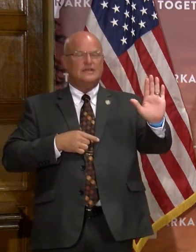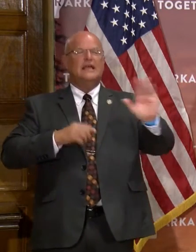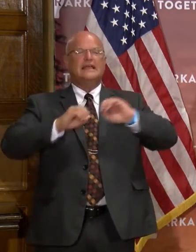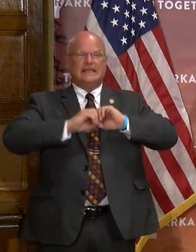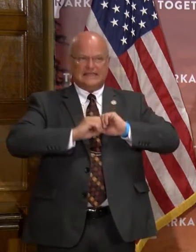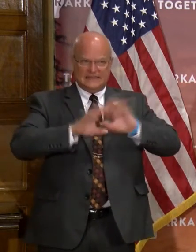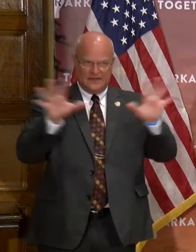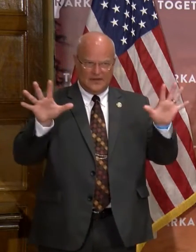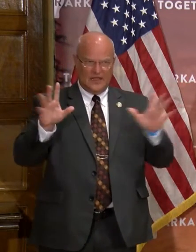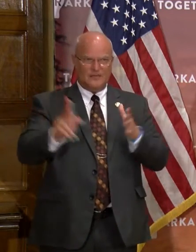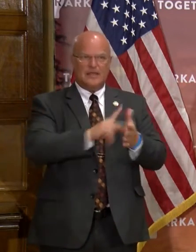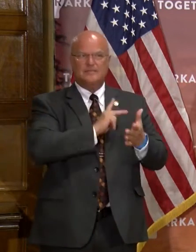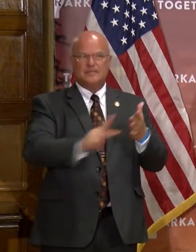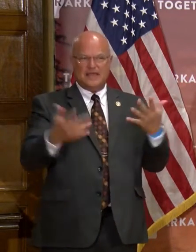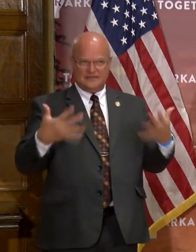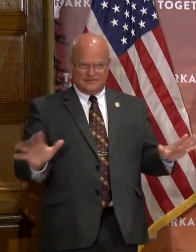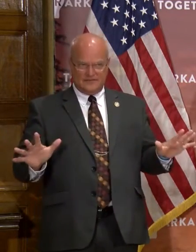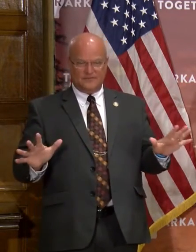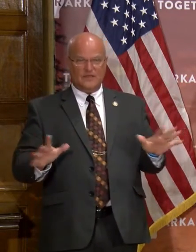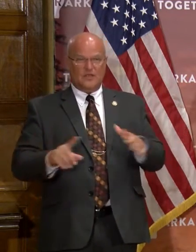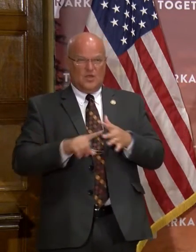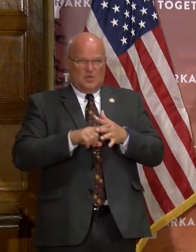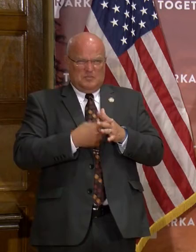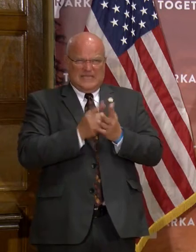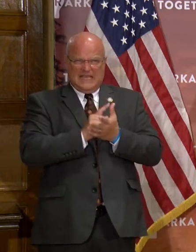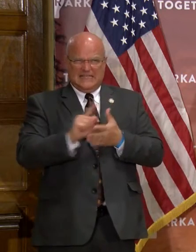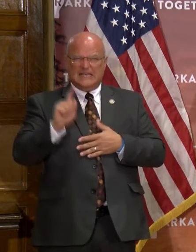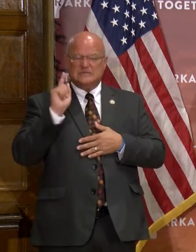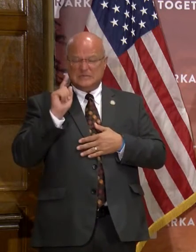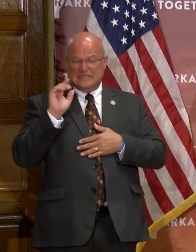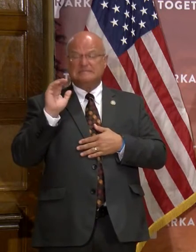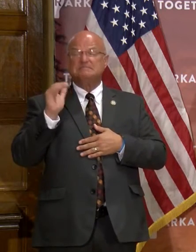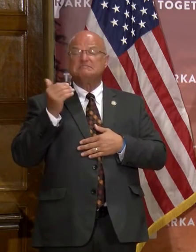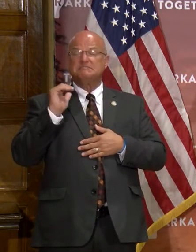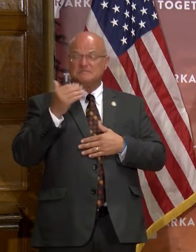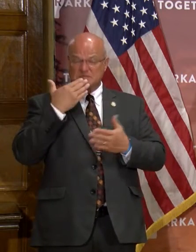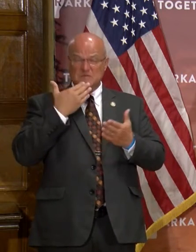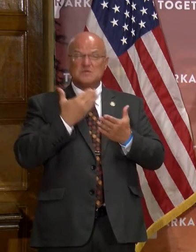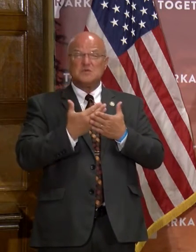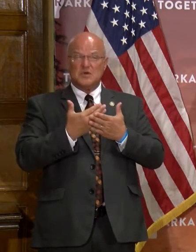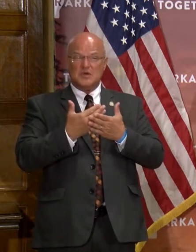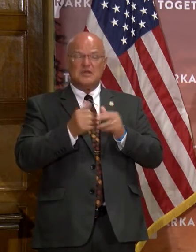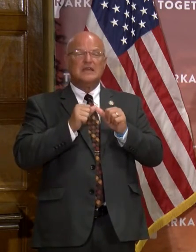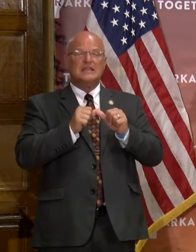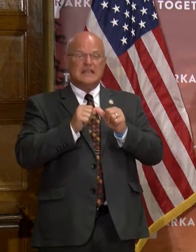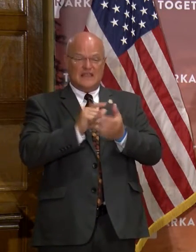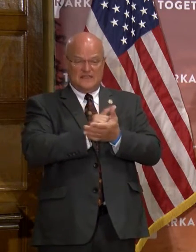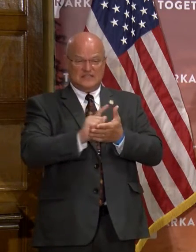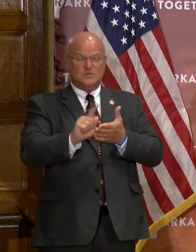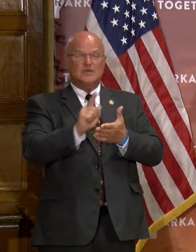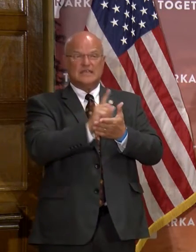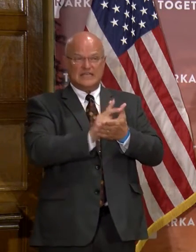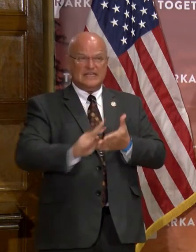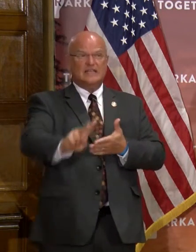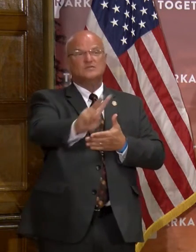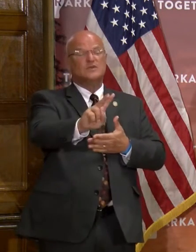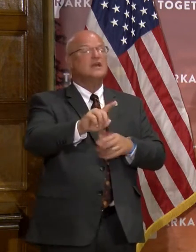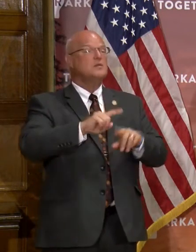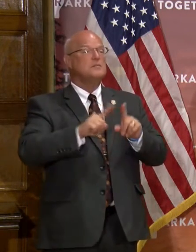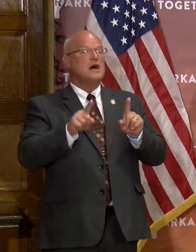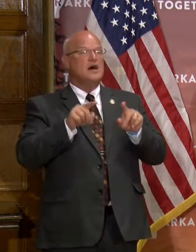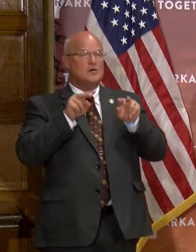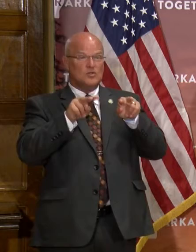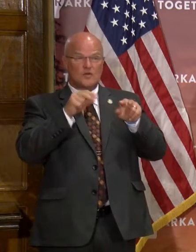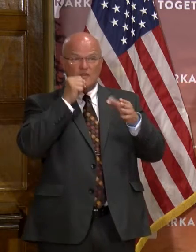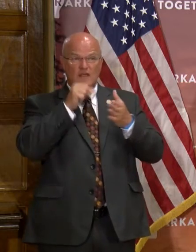that payment taken care of. We began that process last week. It seems to be going very well. We'll continue it on throughout this week and next week, but be looking